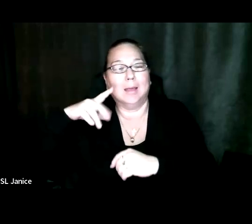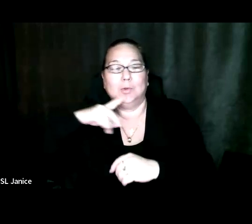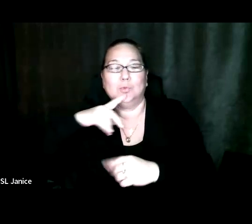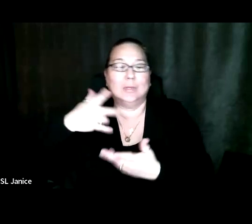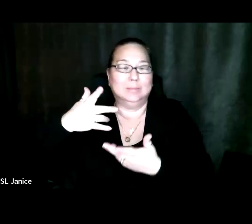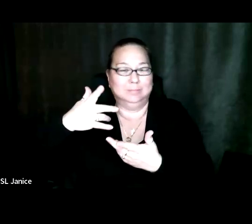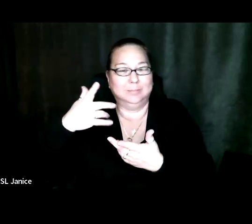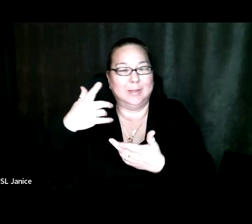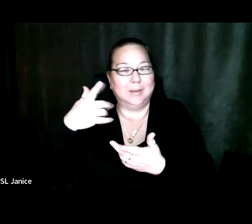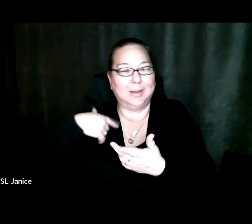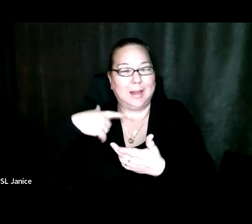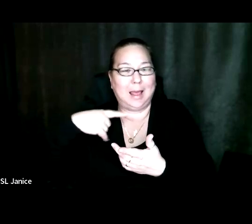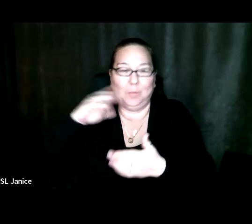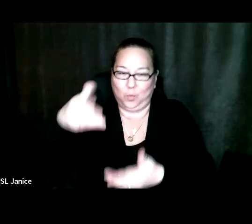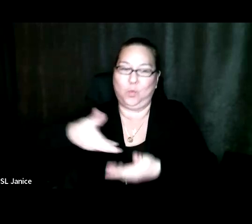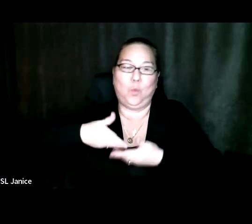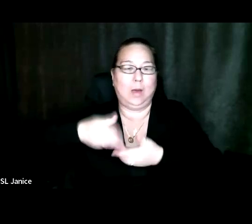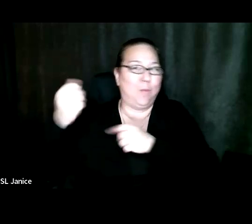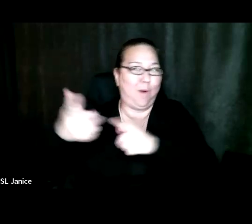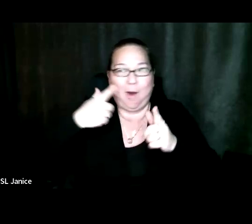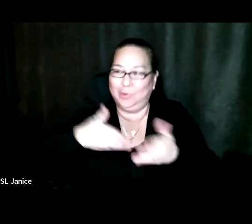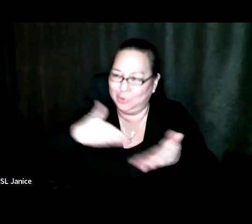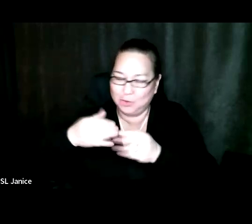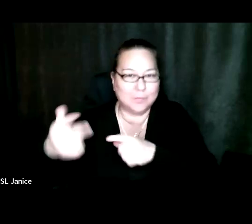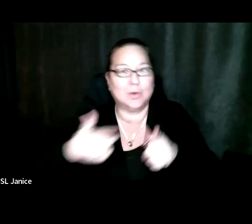immigrant and migrant families and students.